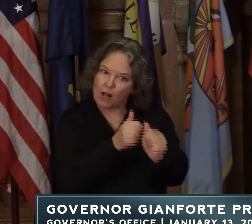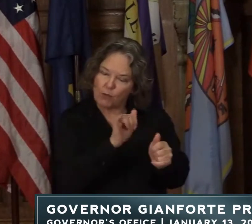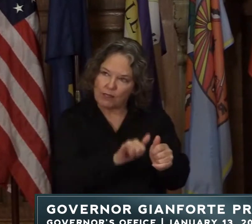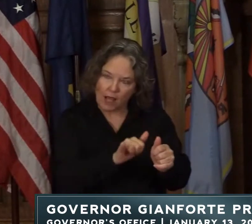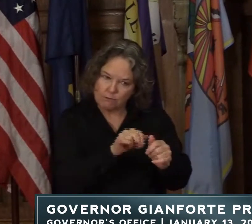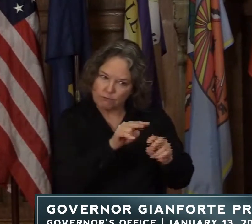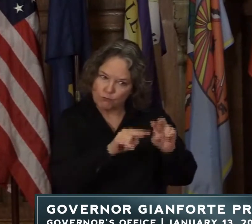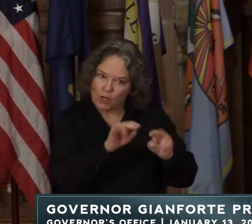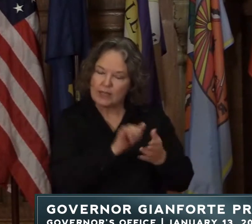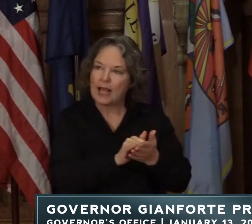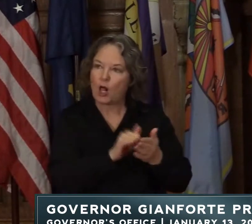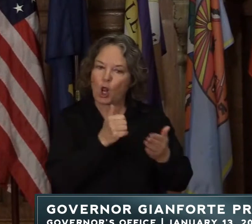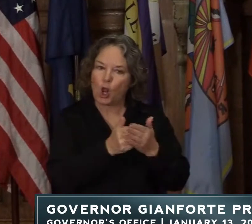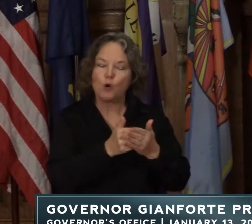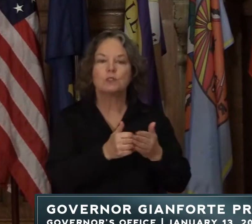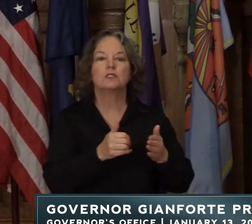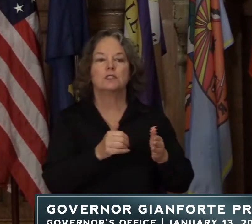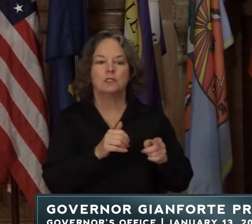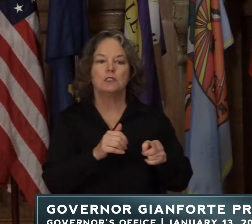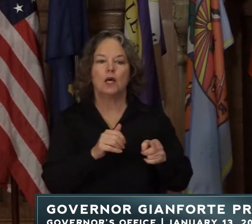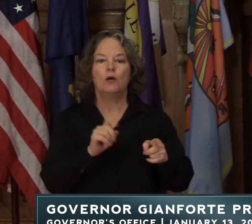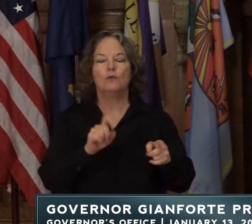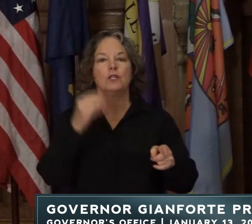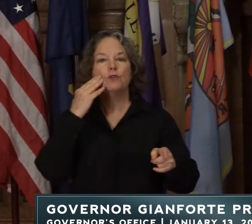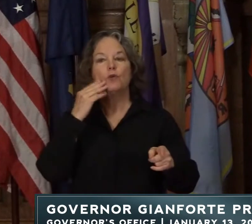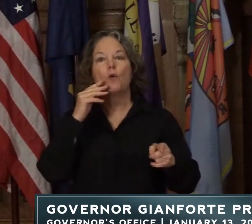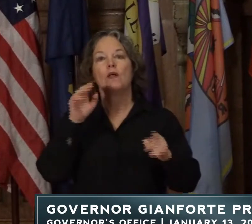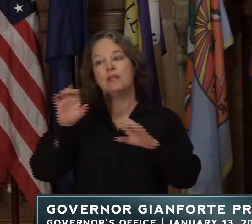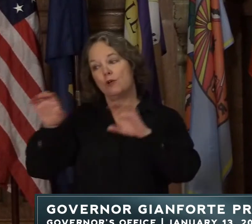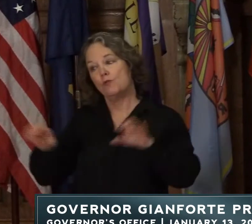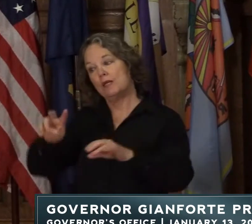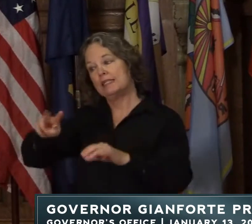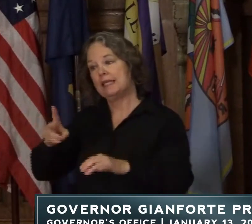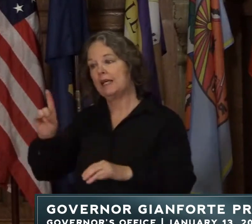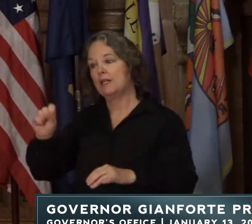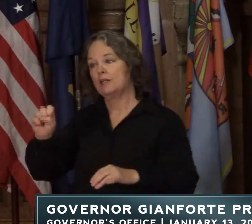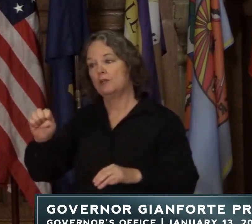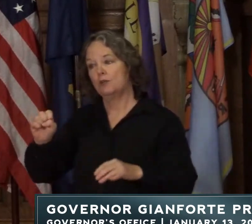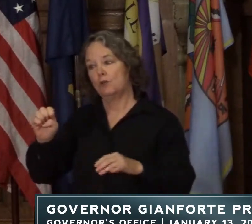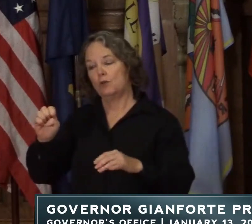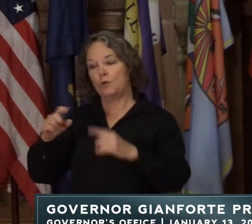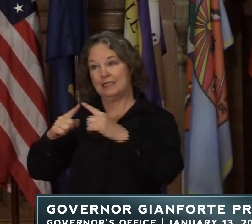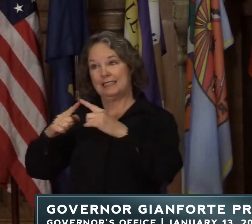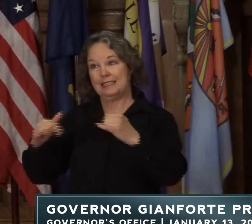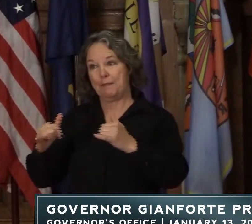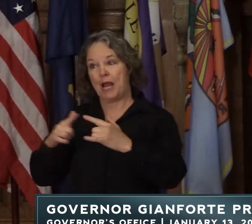need to be aware that they're doing the second dose as well.